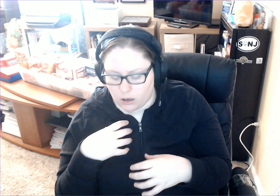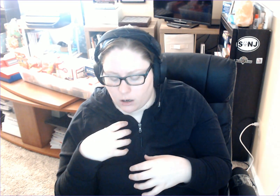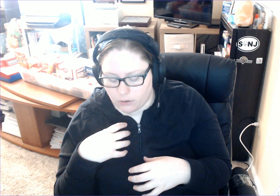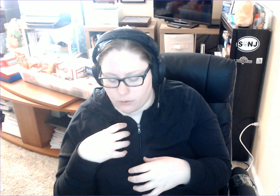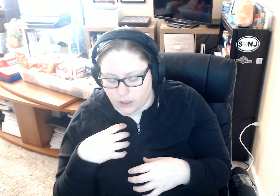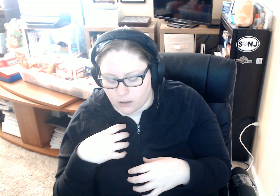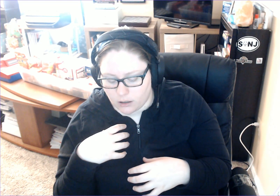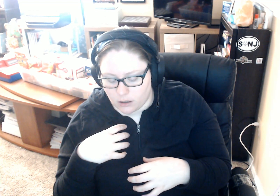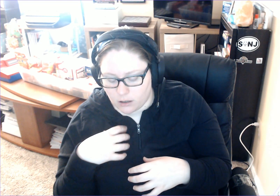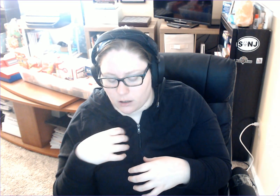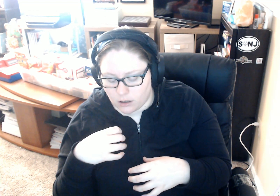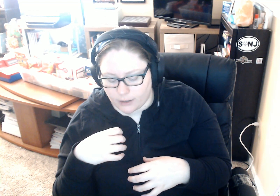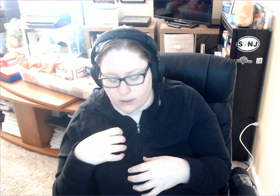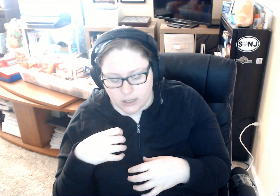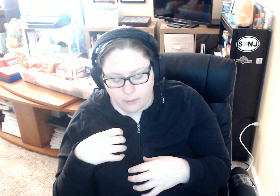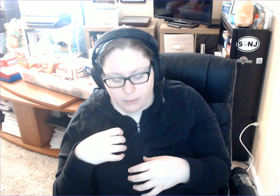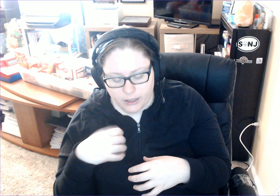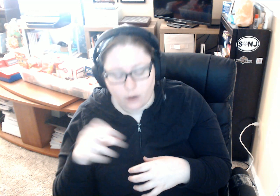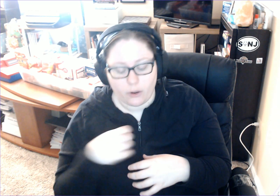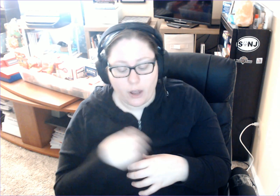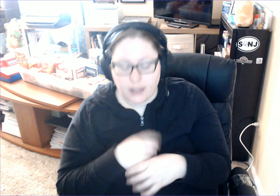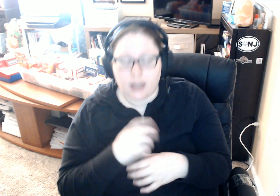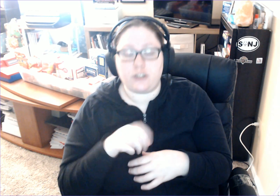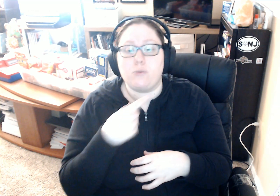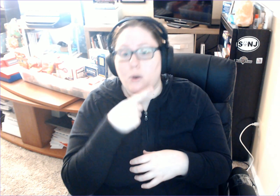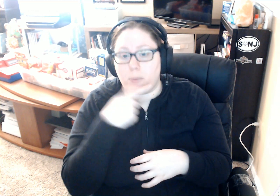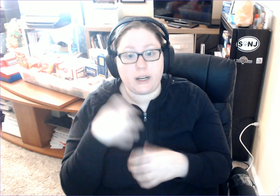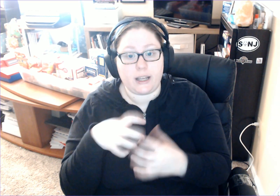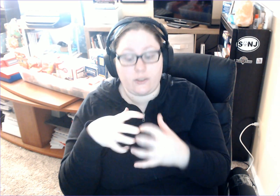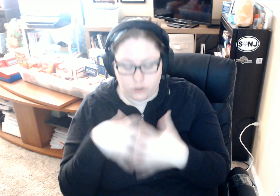Sorry, I lost my place. Oh, yeah, so you won't put it in the dryer